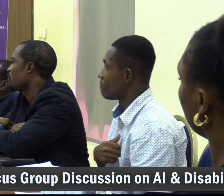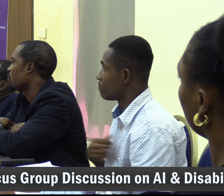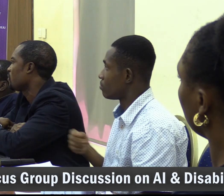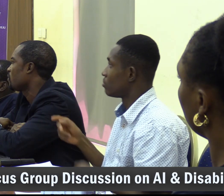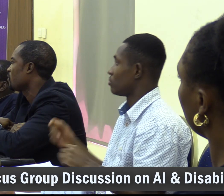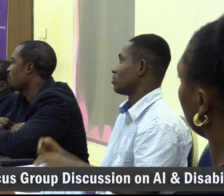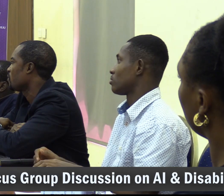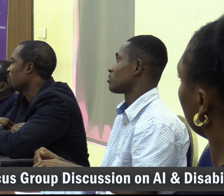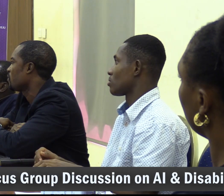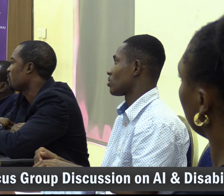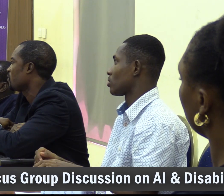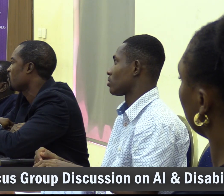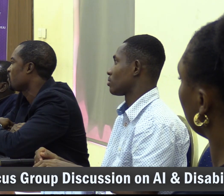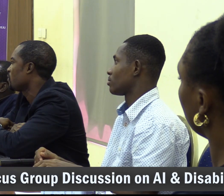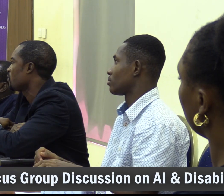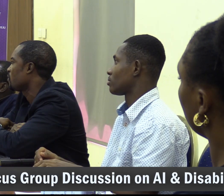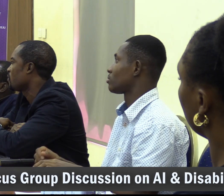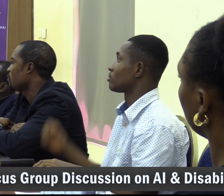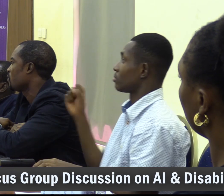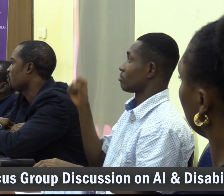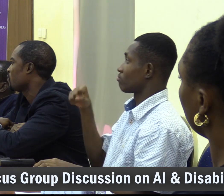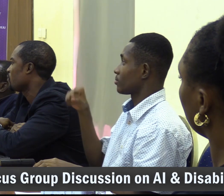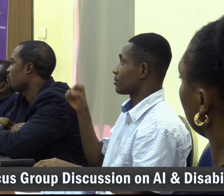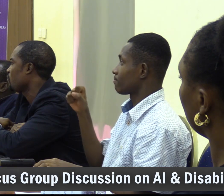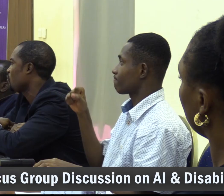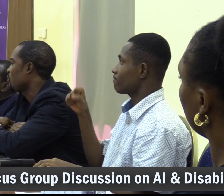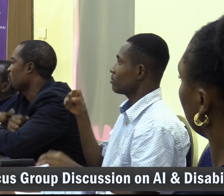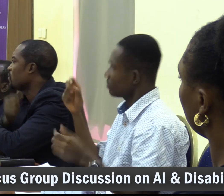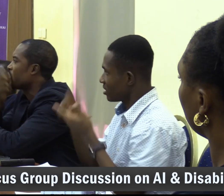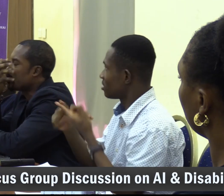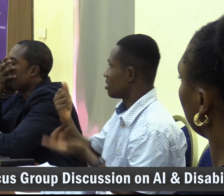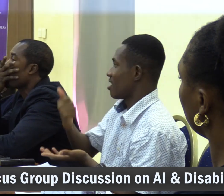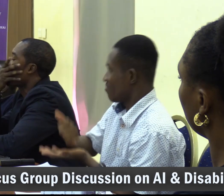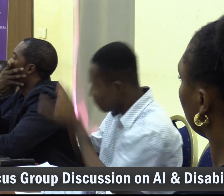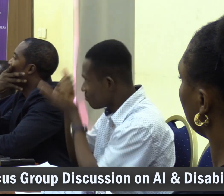Some of the needs we have as deaf.